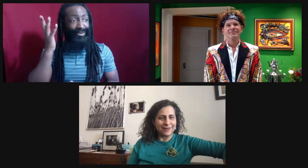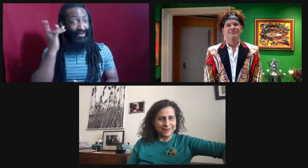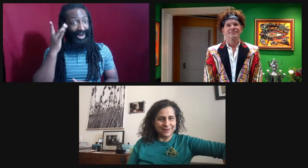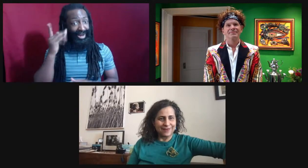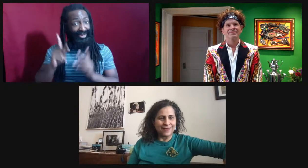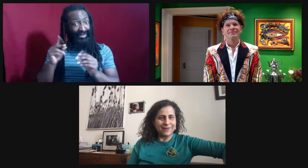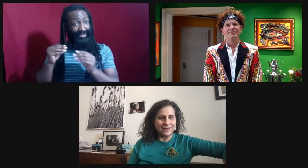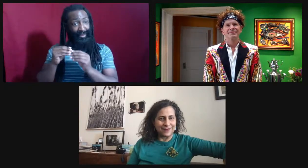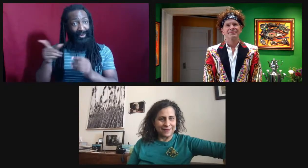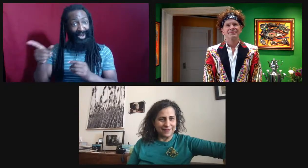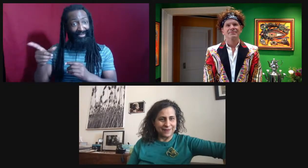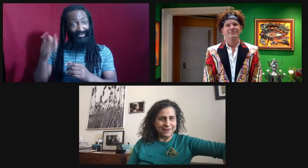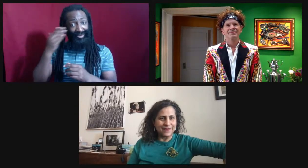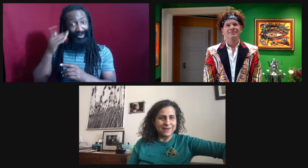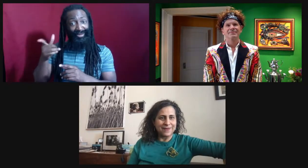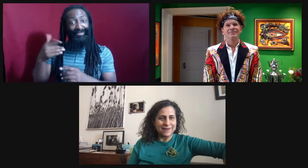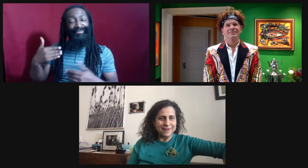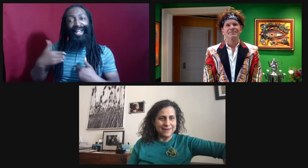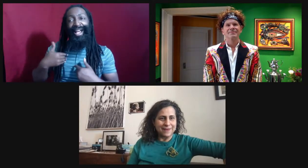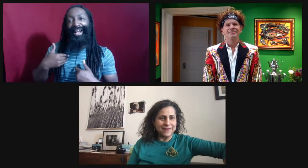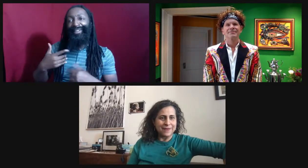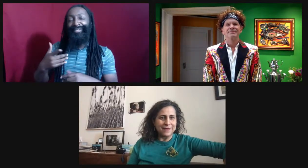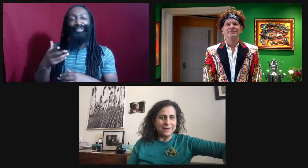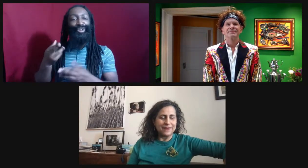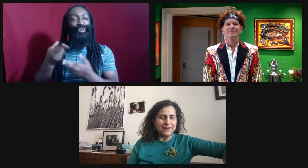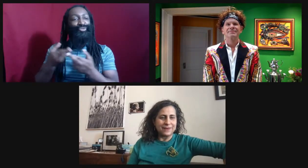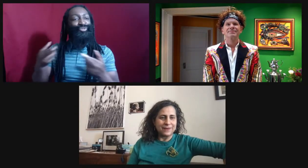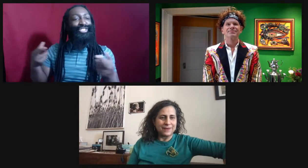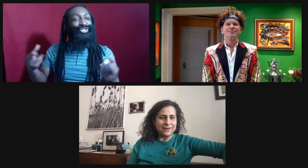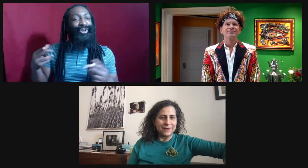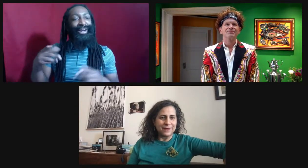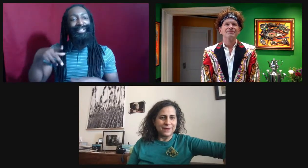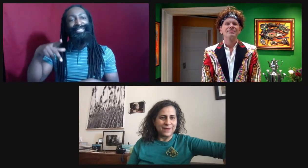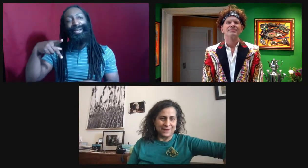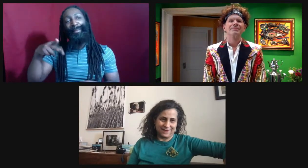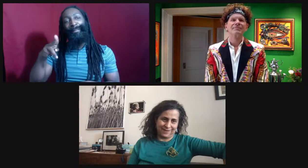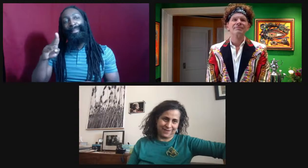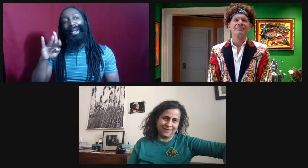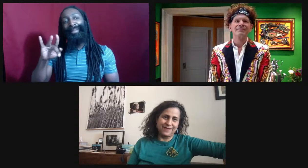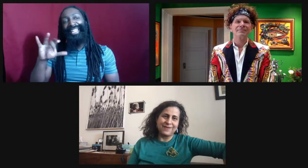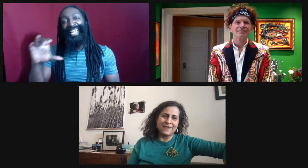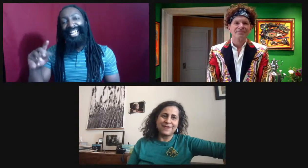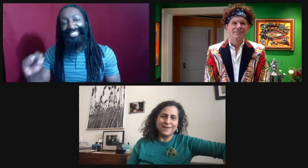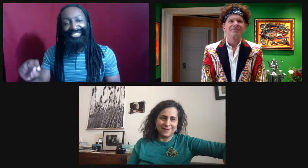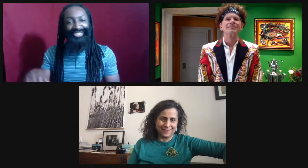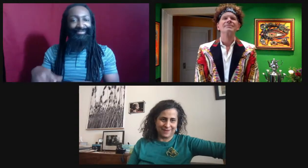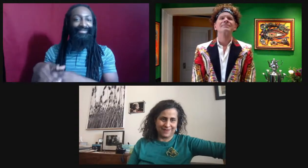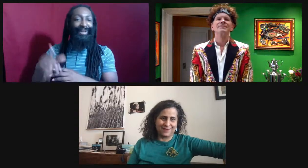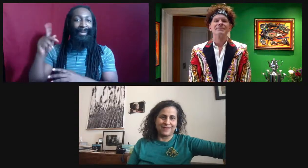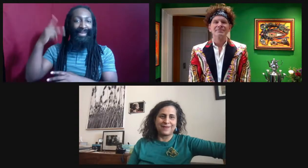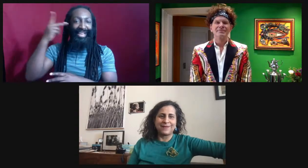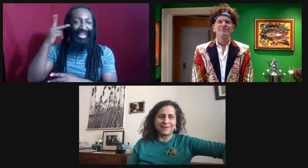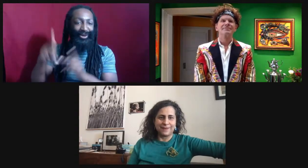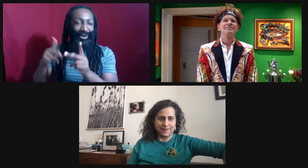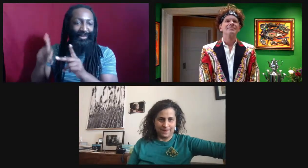things. But another person will get the credit and the breakthrough because they got